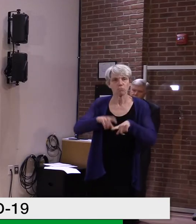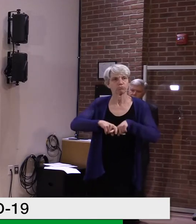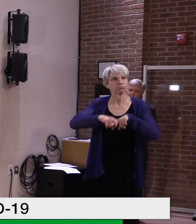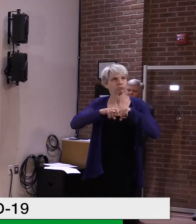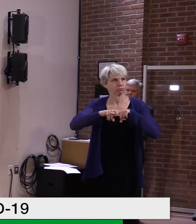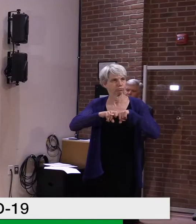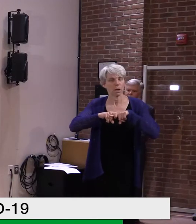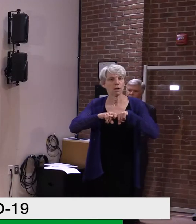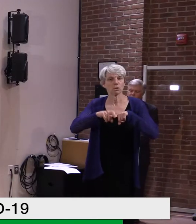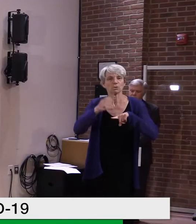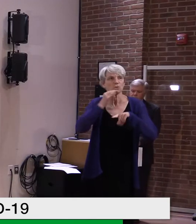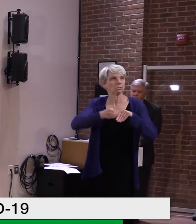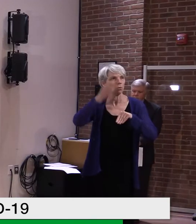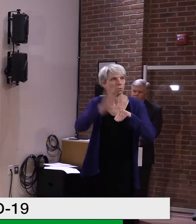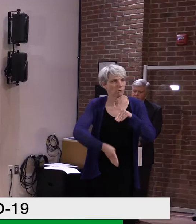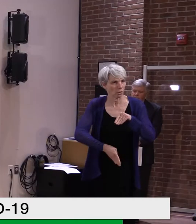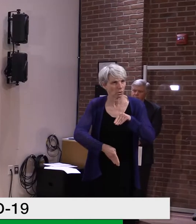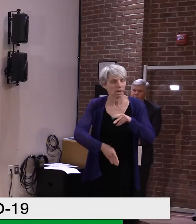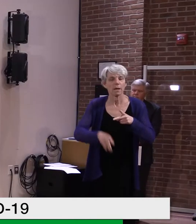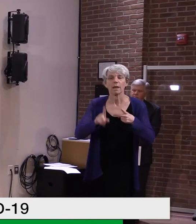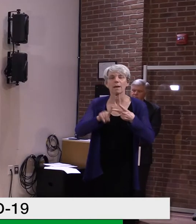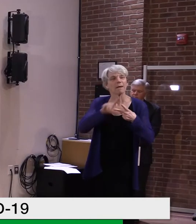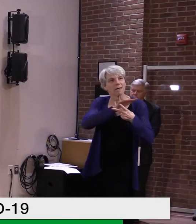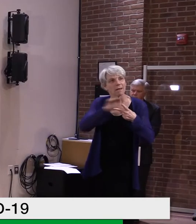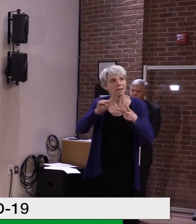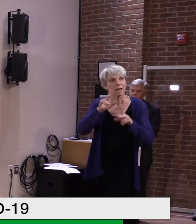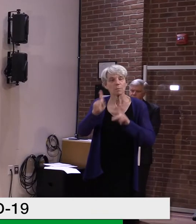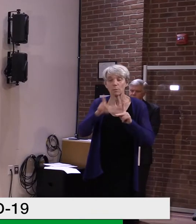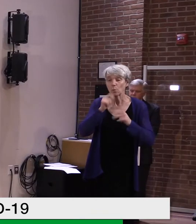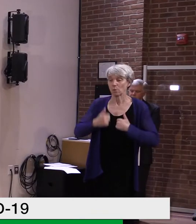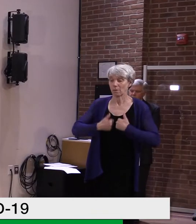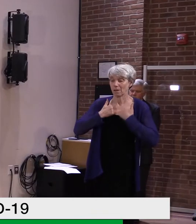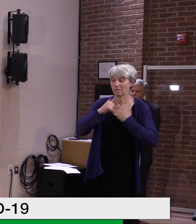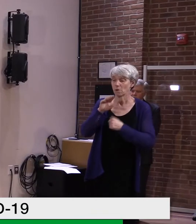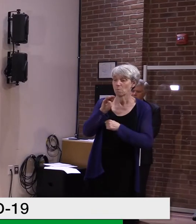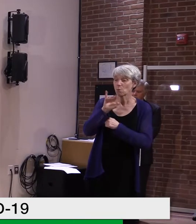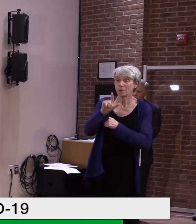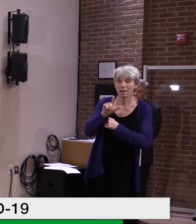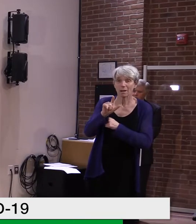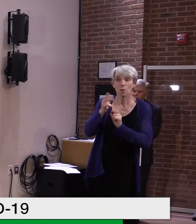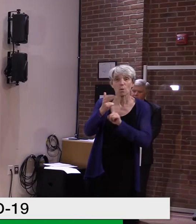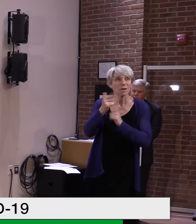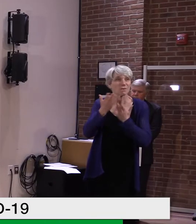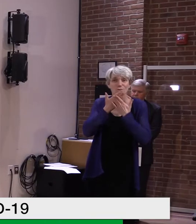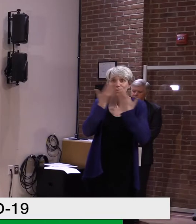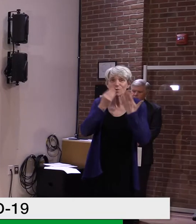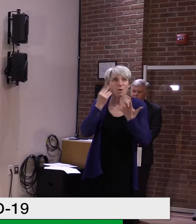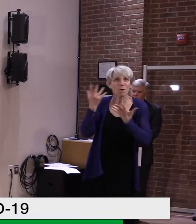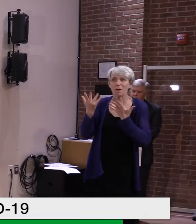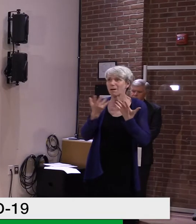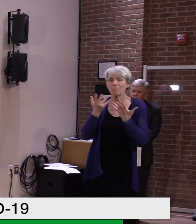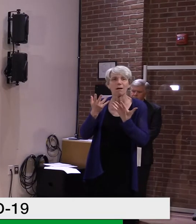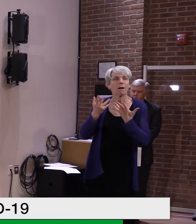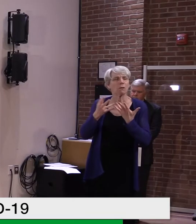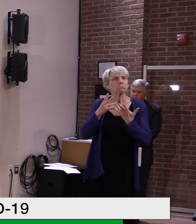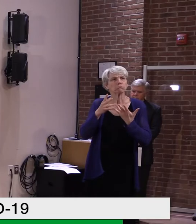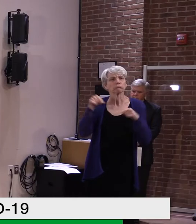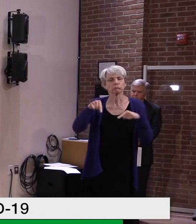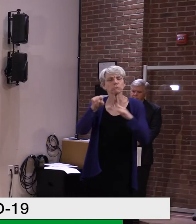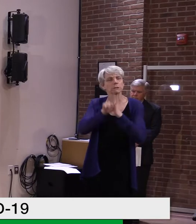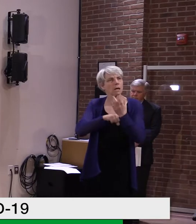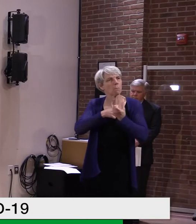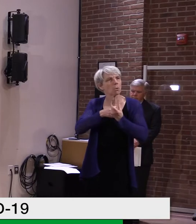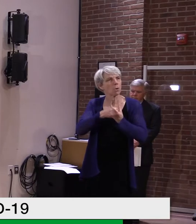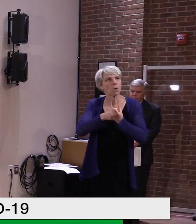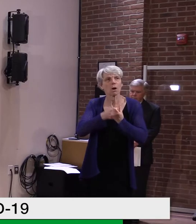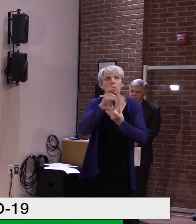currently being housed in hotels being reduced. I'm just curious, I know that there is money currently being